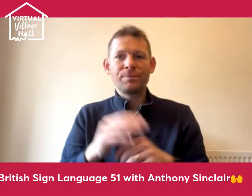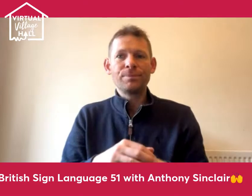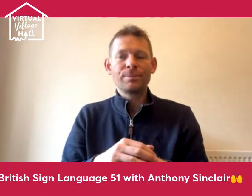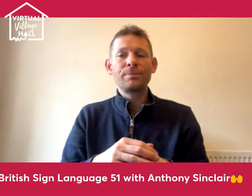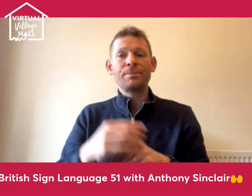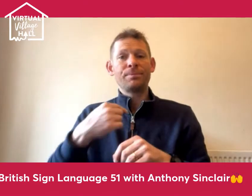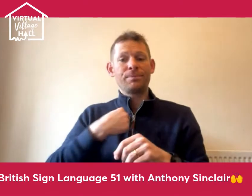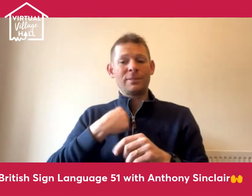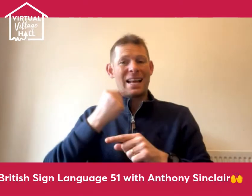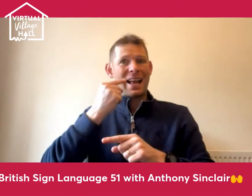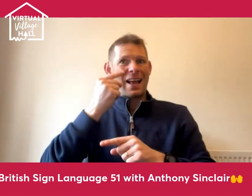Greece.